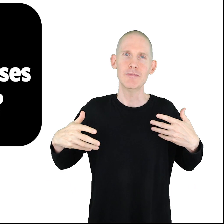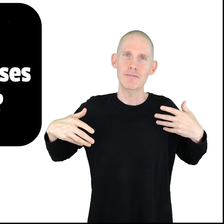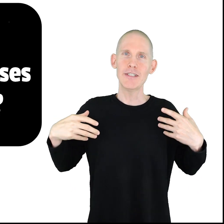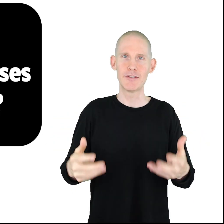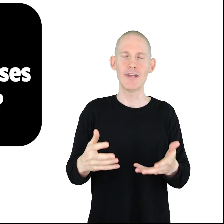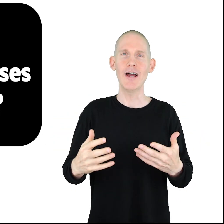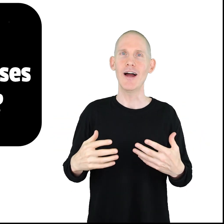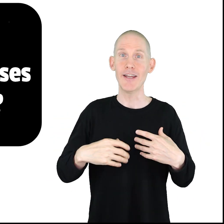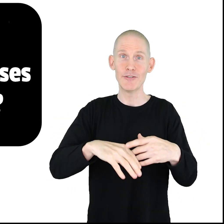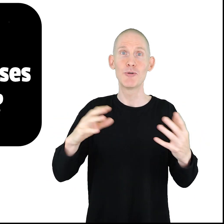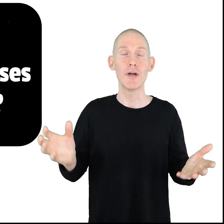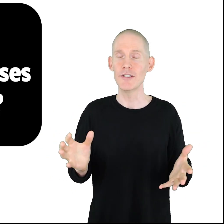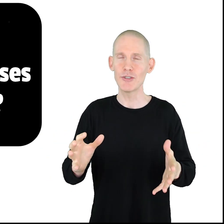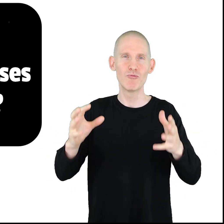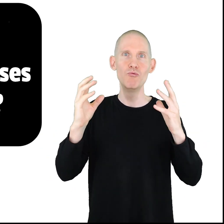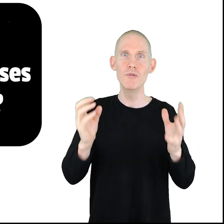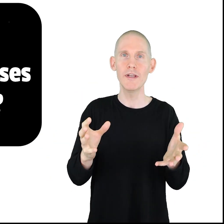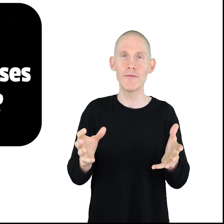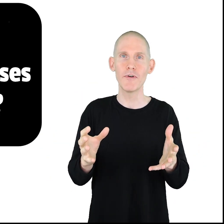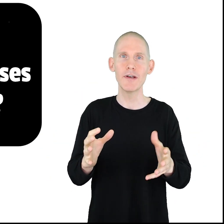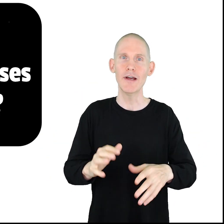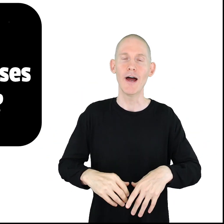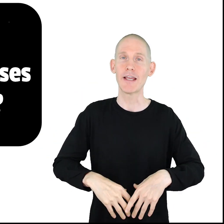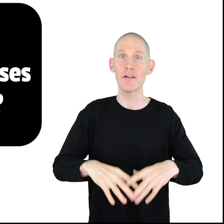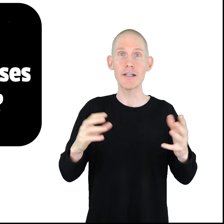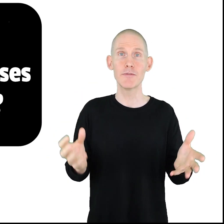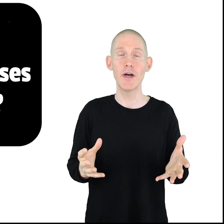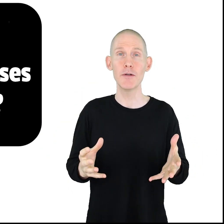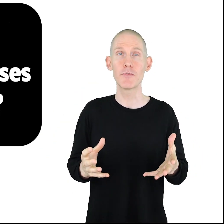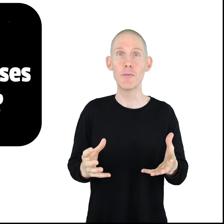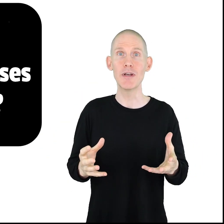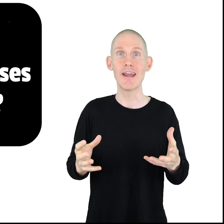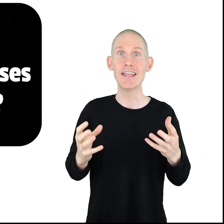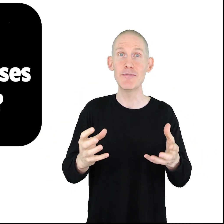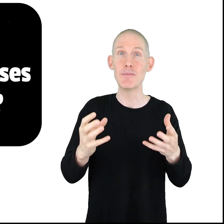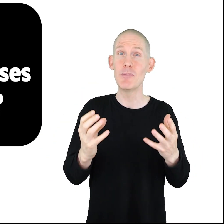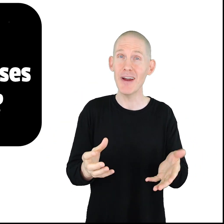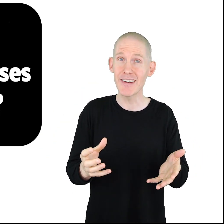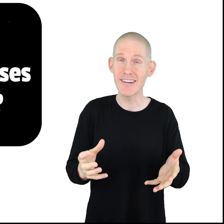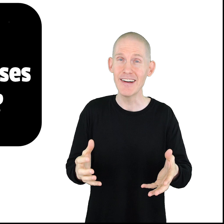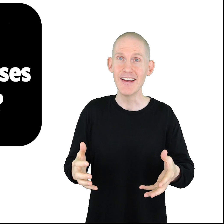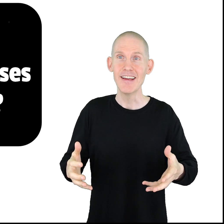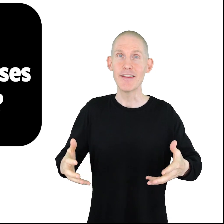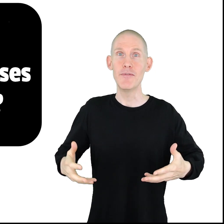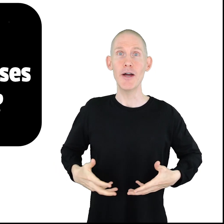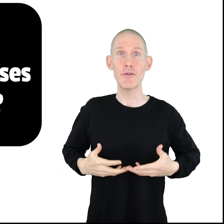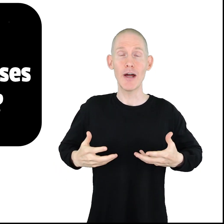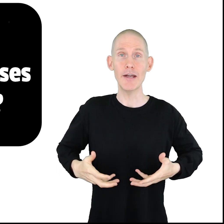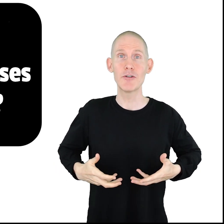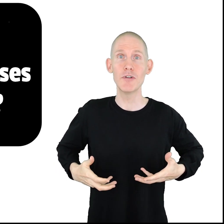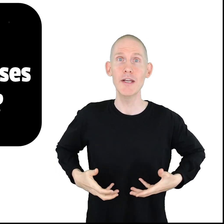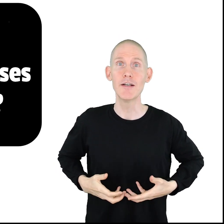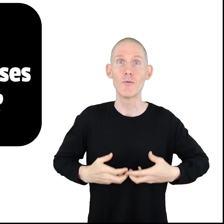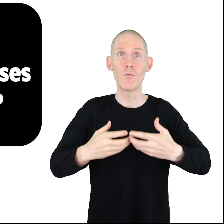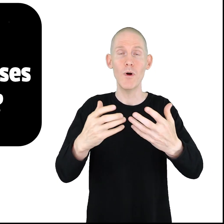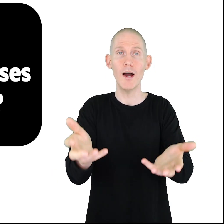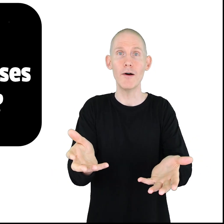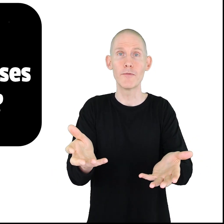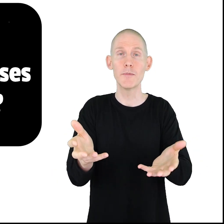It's, I enjoy it. It's just really fun. I get lots of value from it. And even better, the value that I create, wow, from the